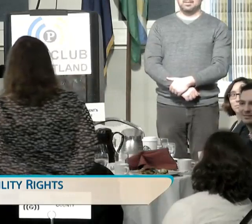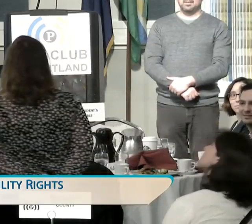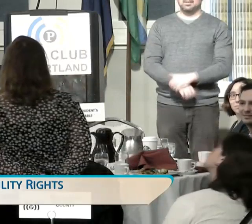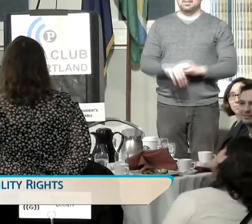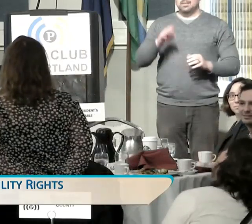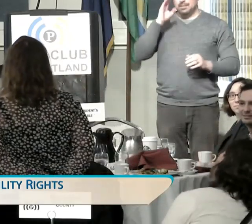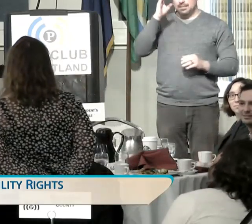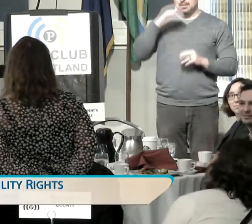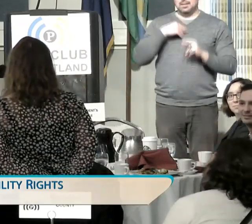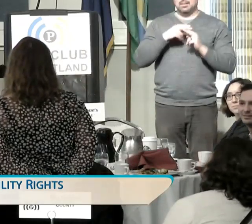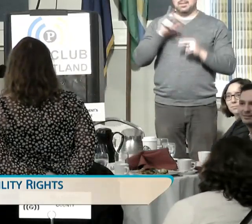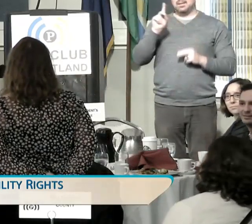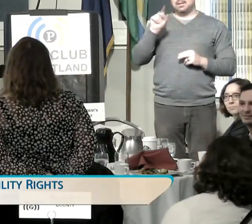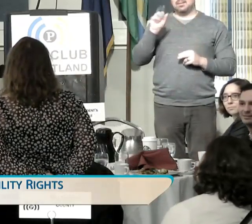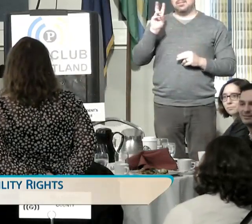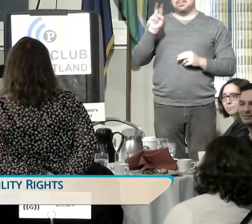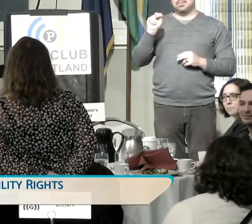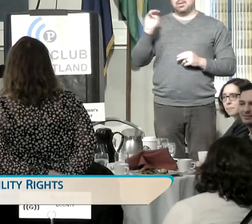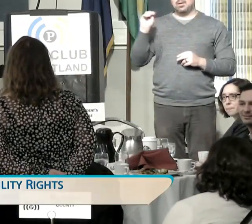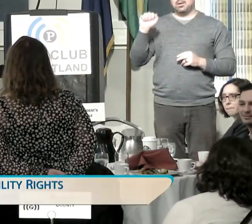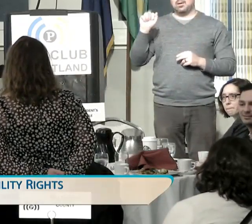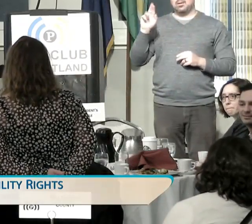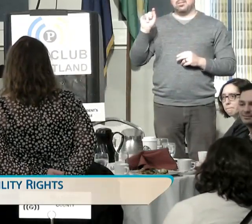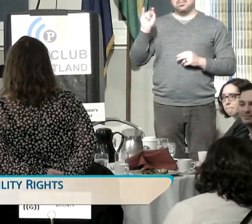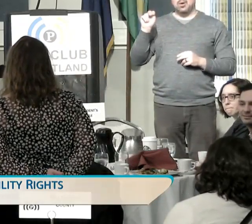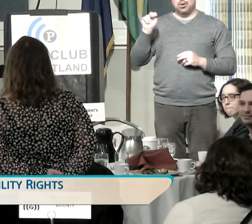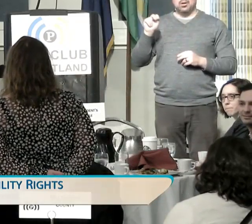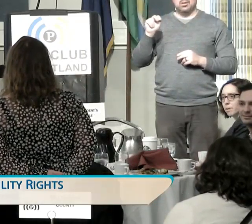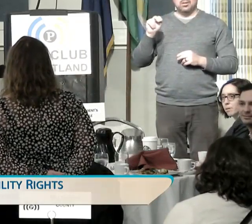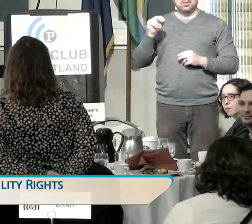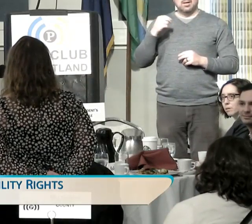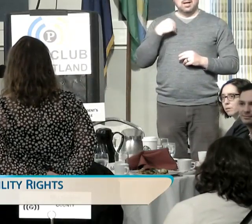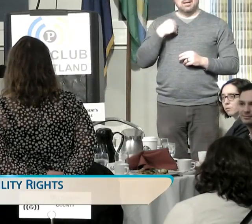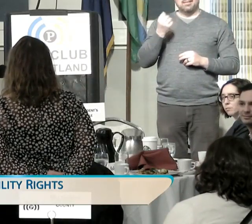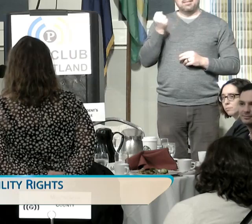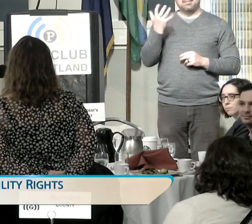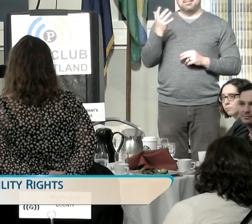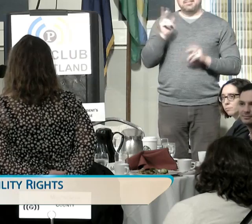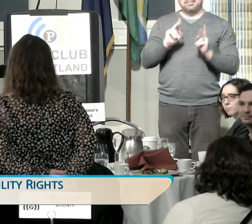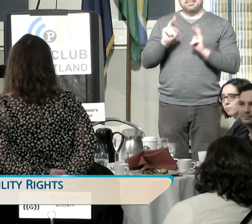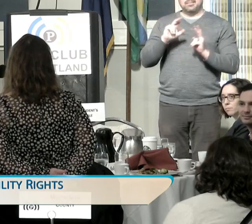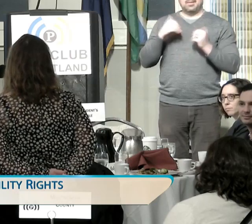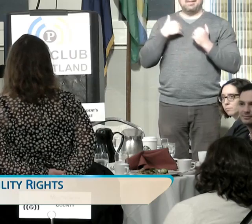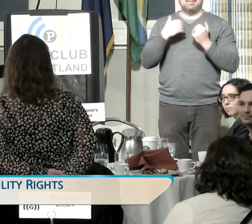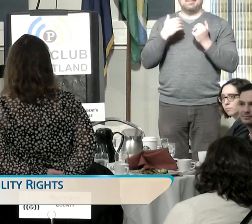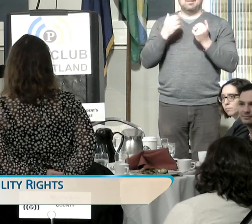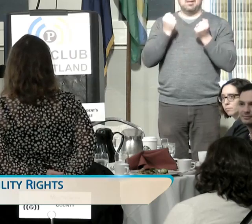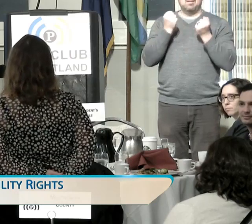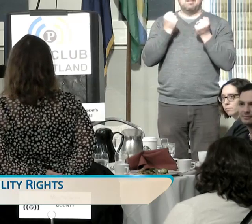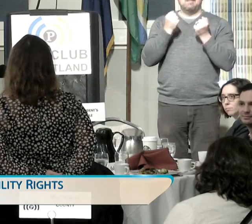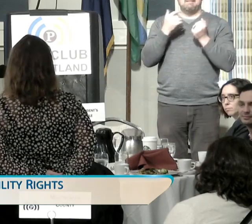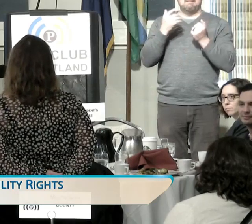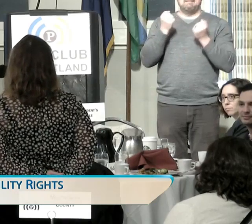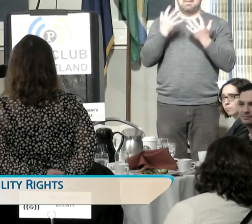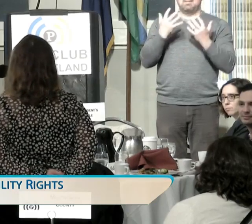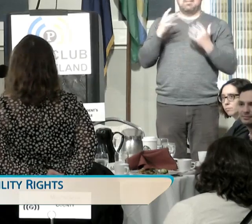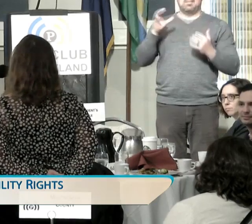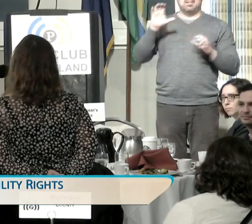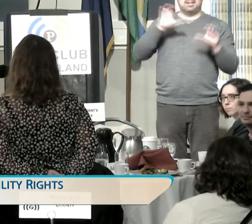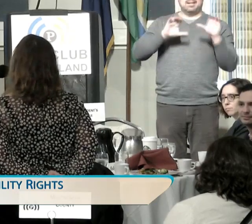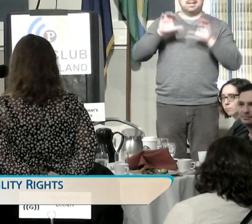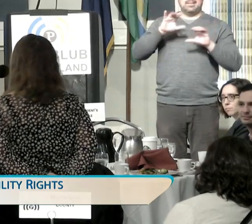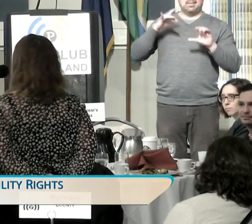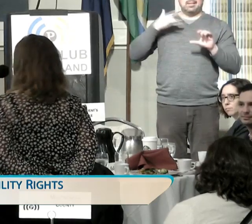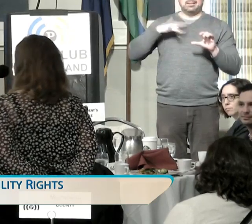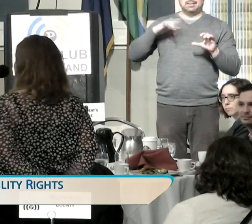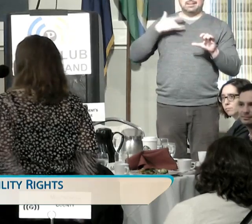My name is Dawn Martin. There are a number of people that have multiple chemical sensitivities, and